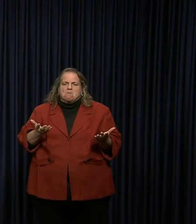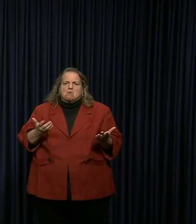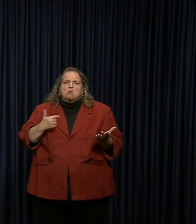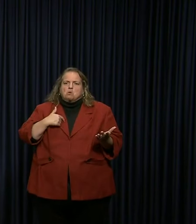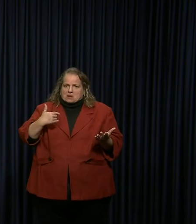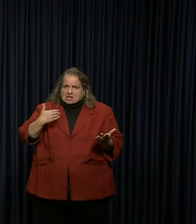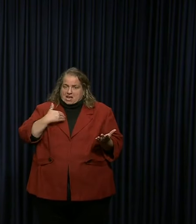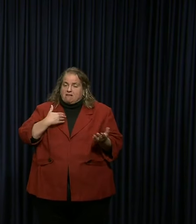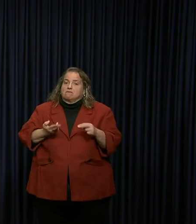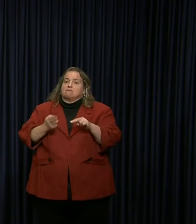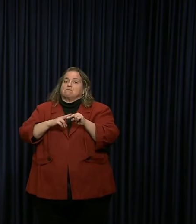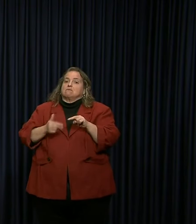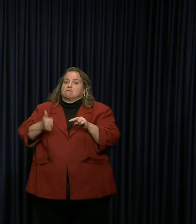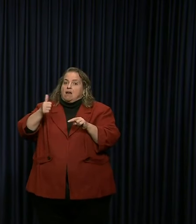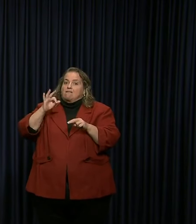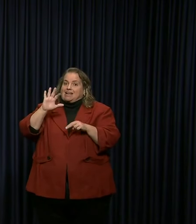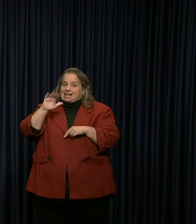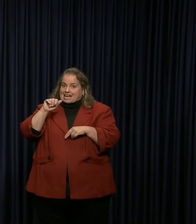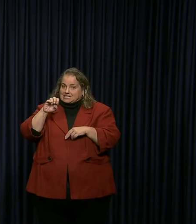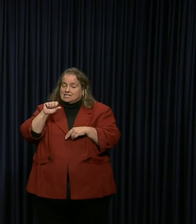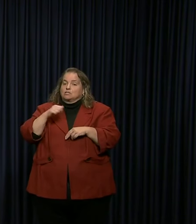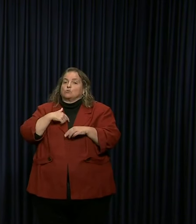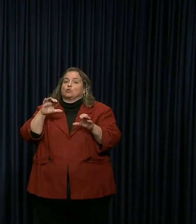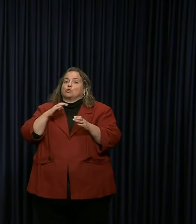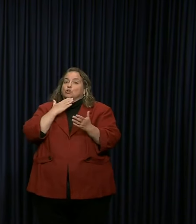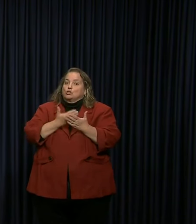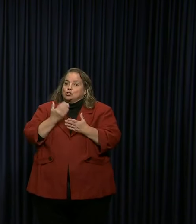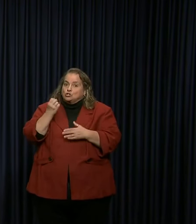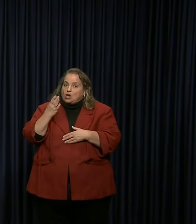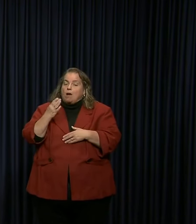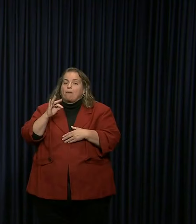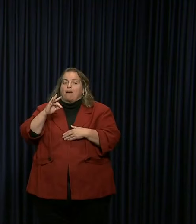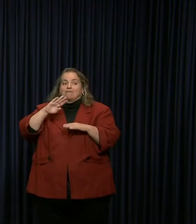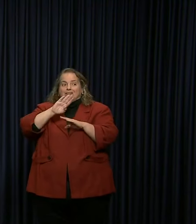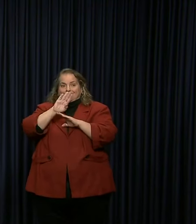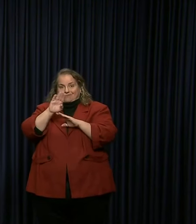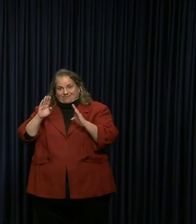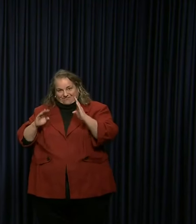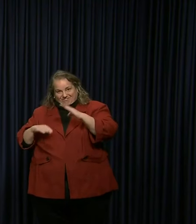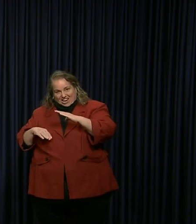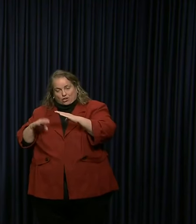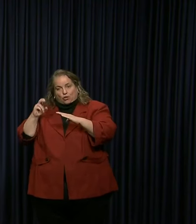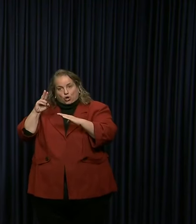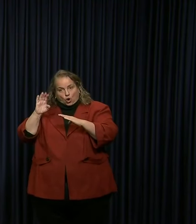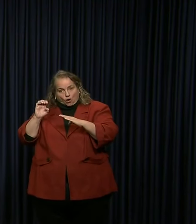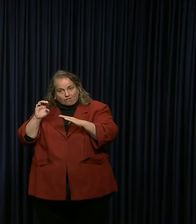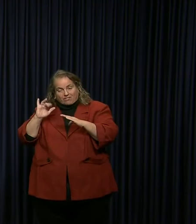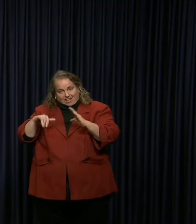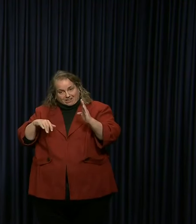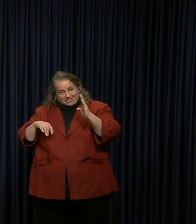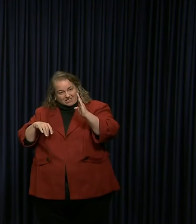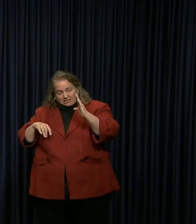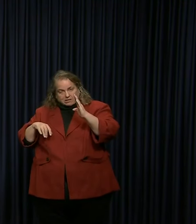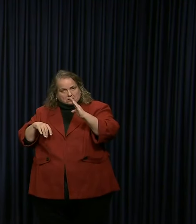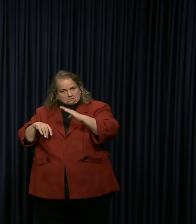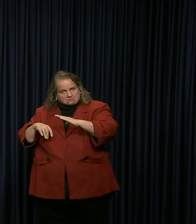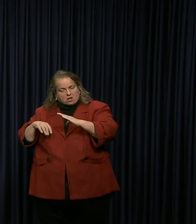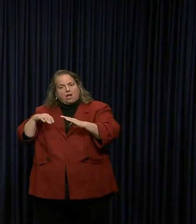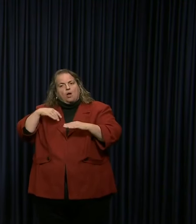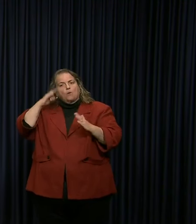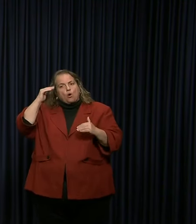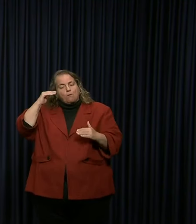have increasing cases. We've been doing a good job of flattening the curve. Our hope is that certainly by August we would